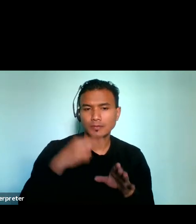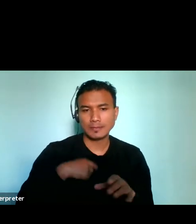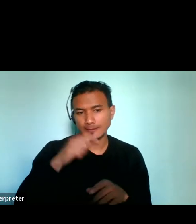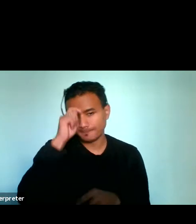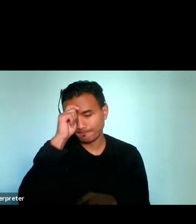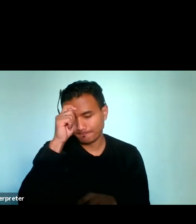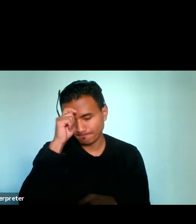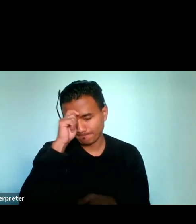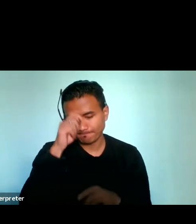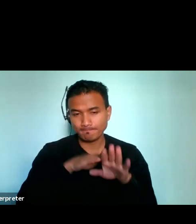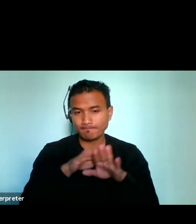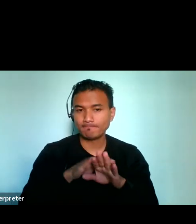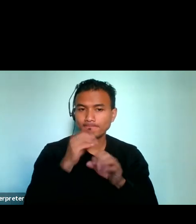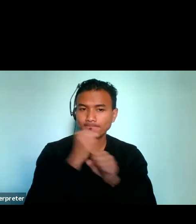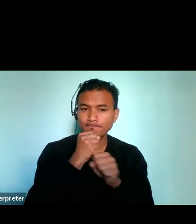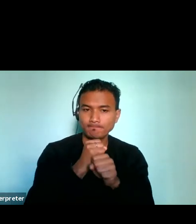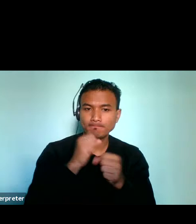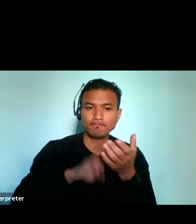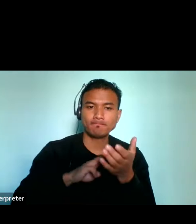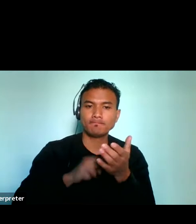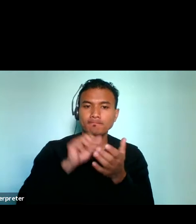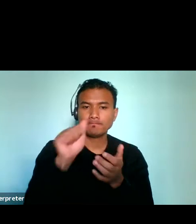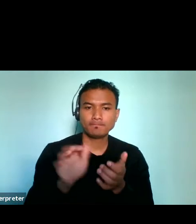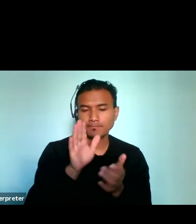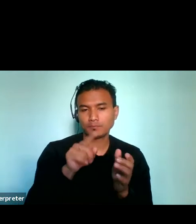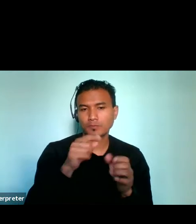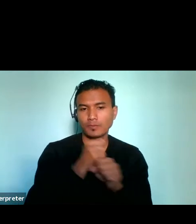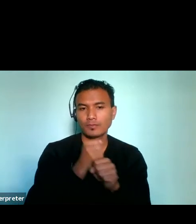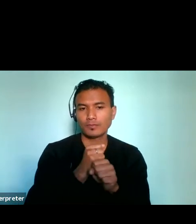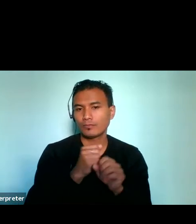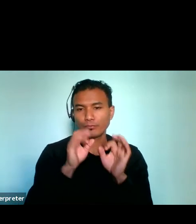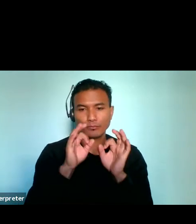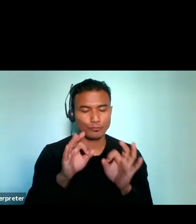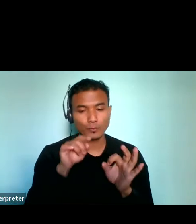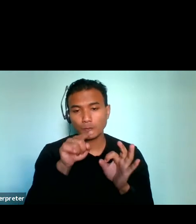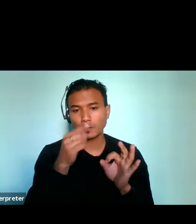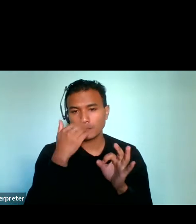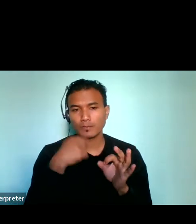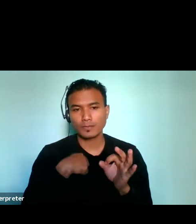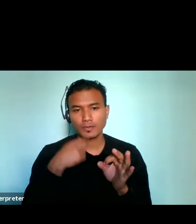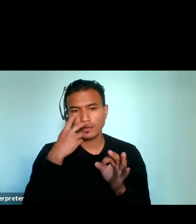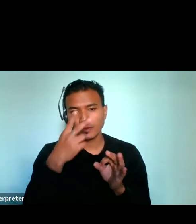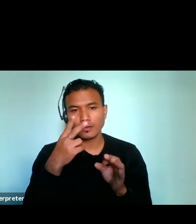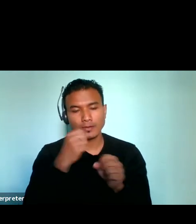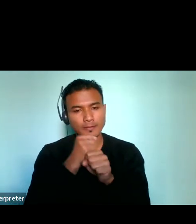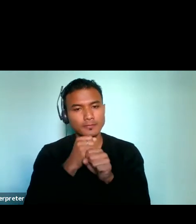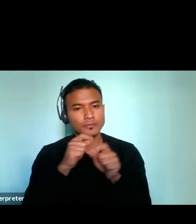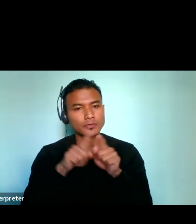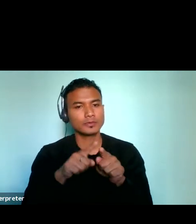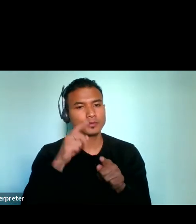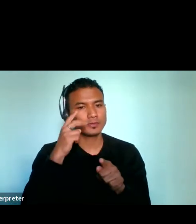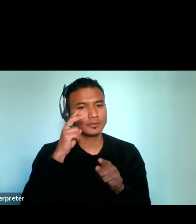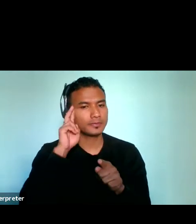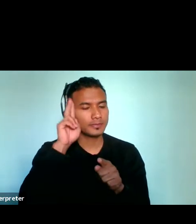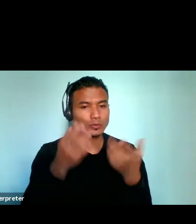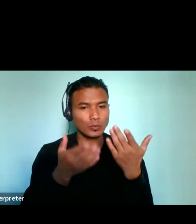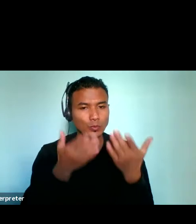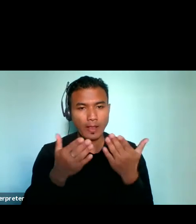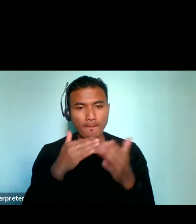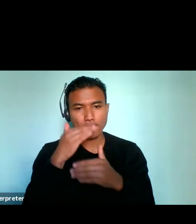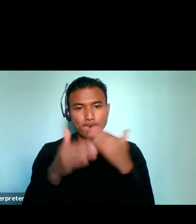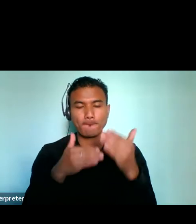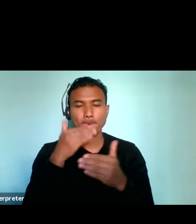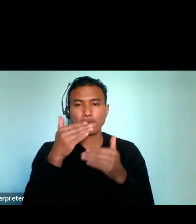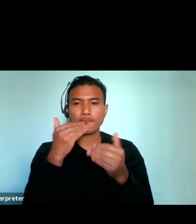very much the great work that members in Asia have already been doing on data, and that we look forward to working together to develop